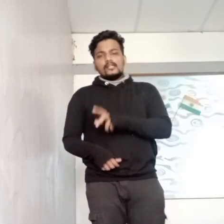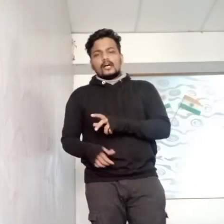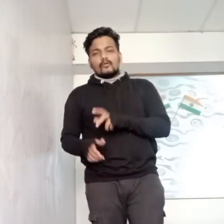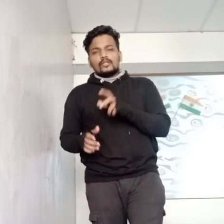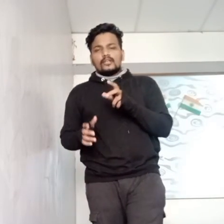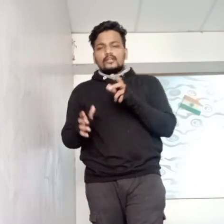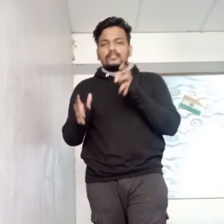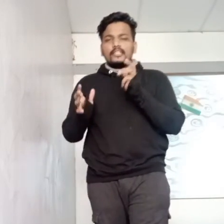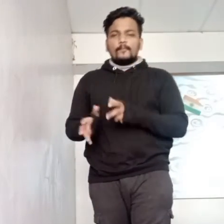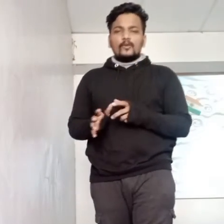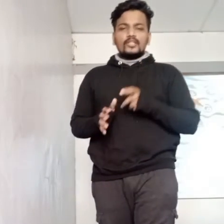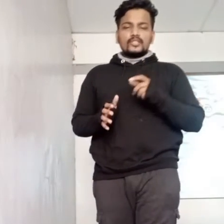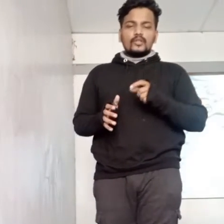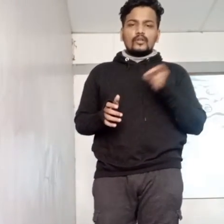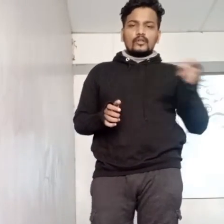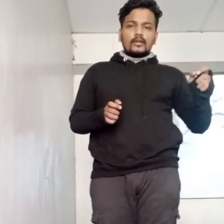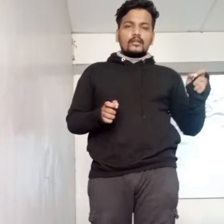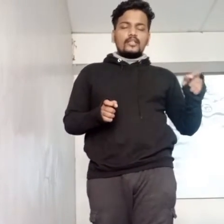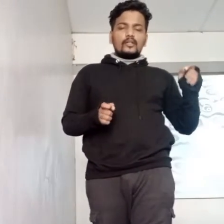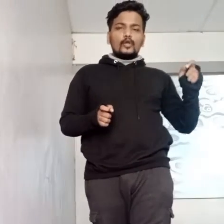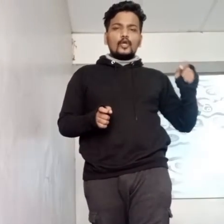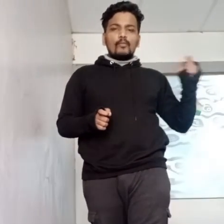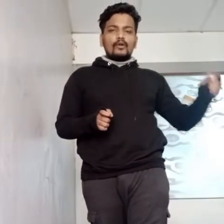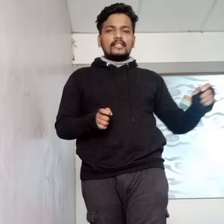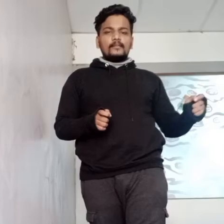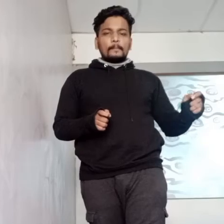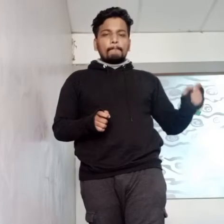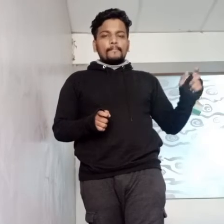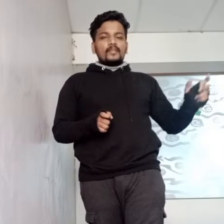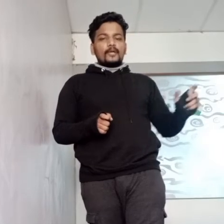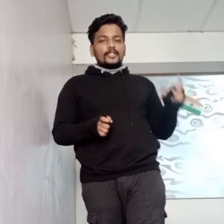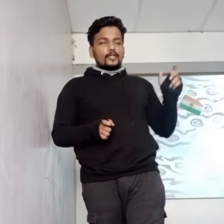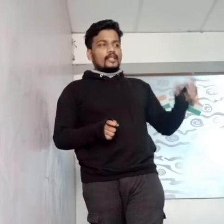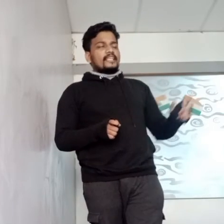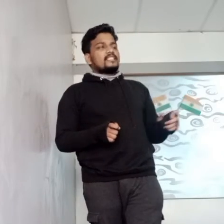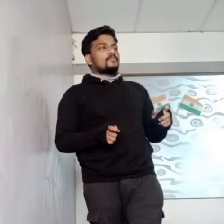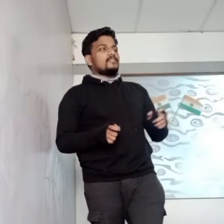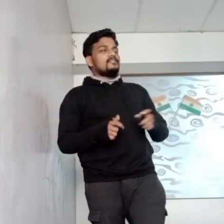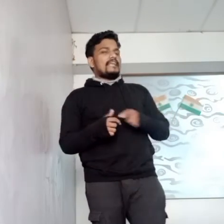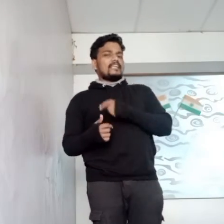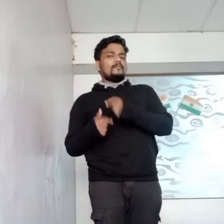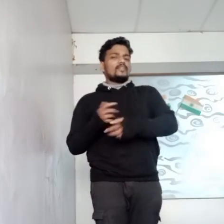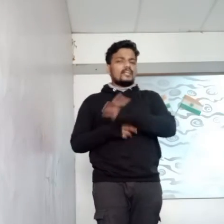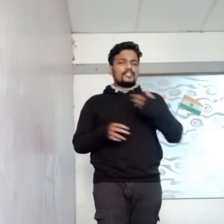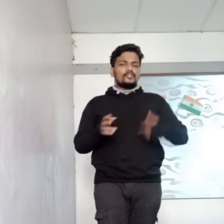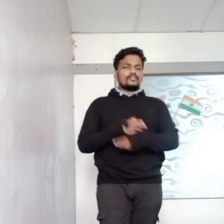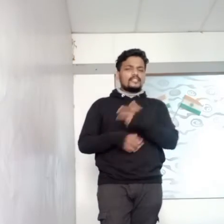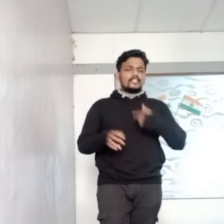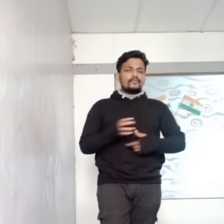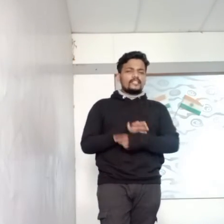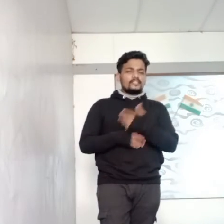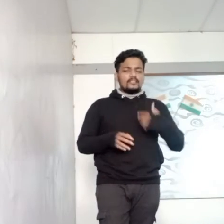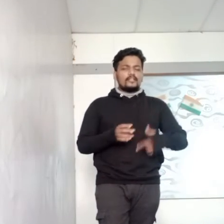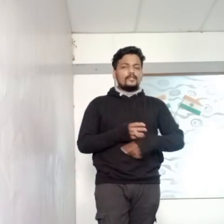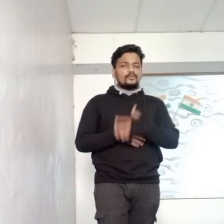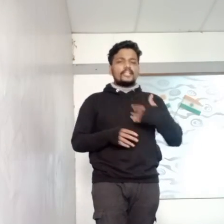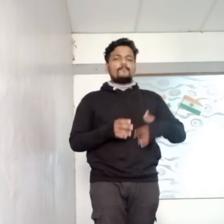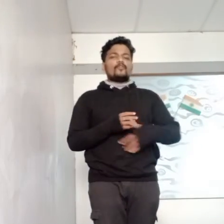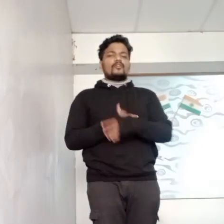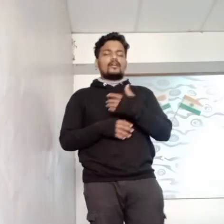our thread pool does not don't know about that particular exception. That time they continuously giving the new thread for giving